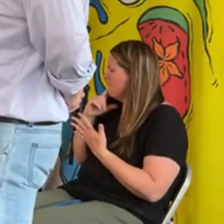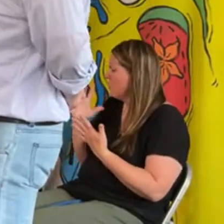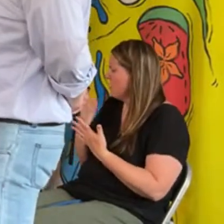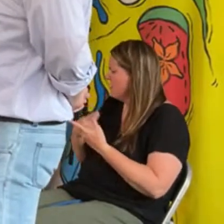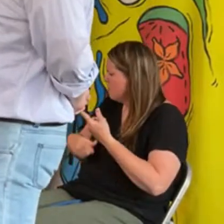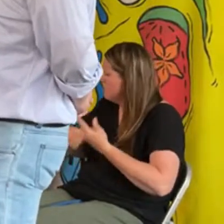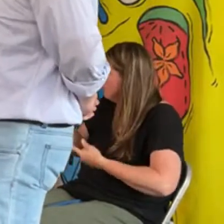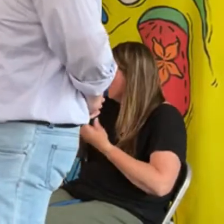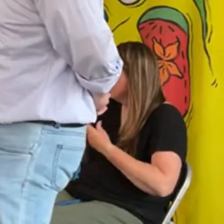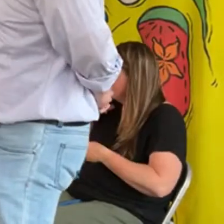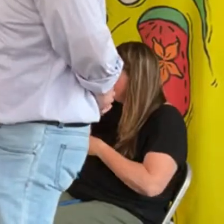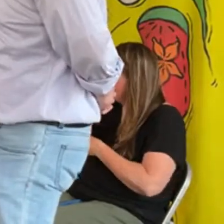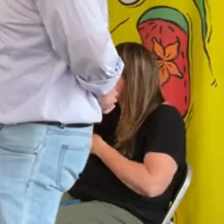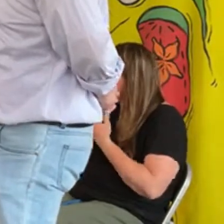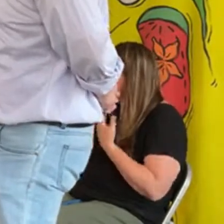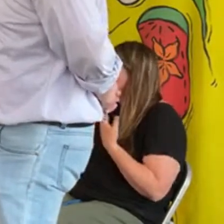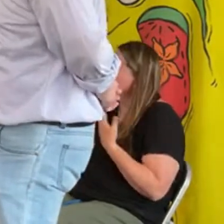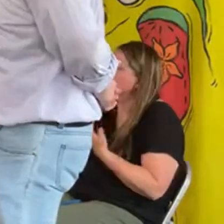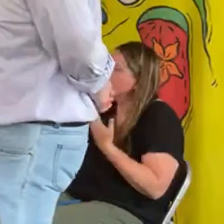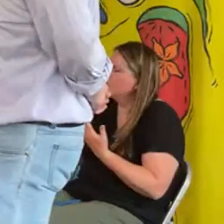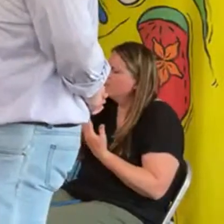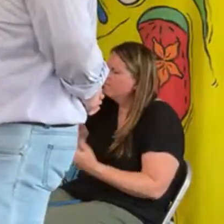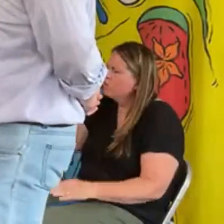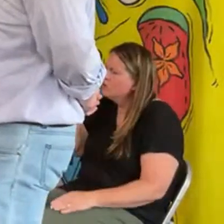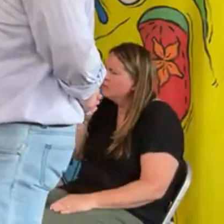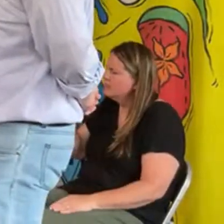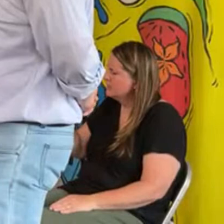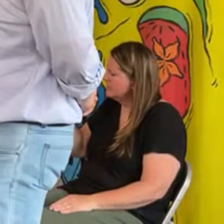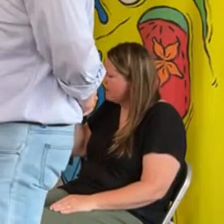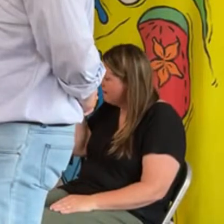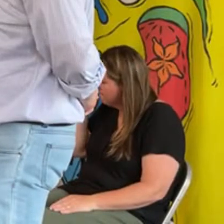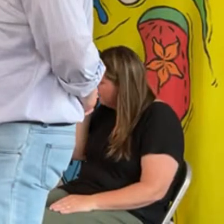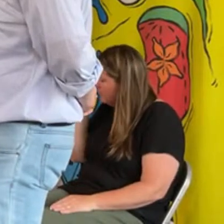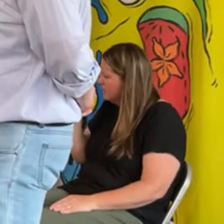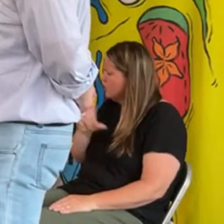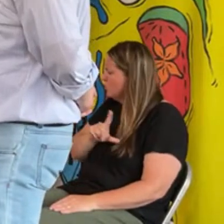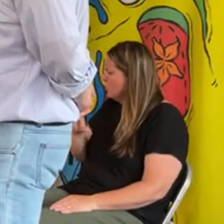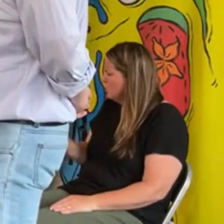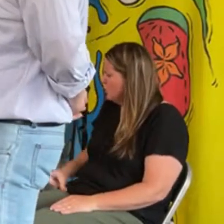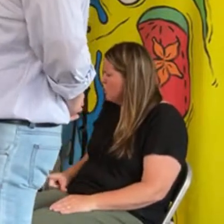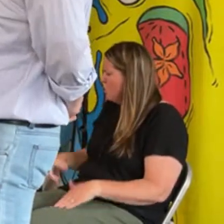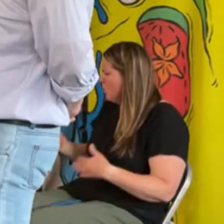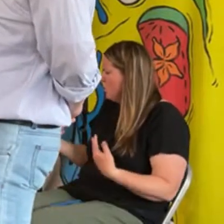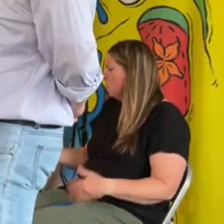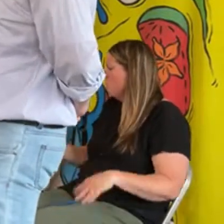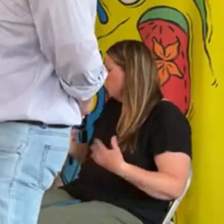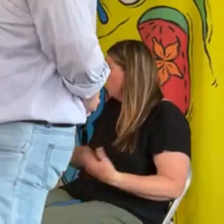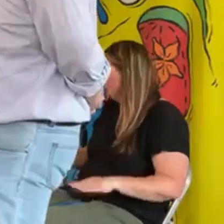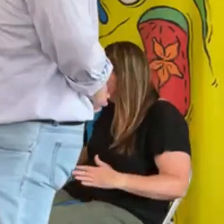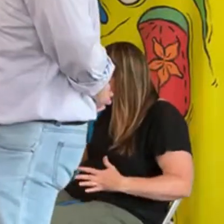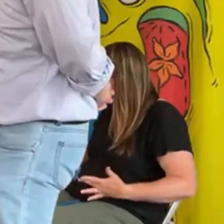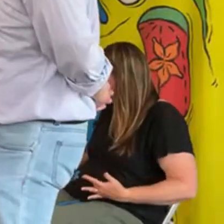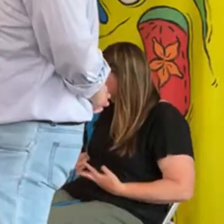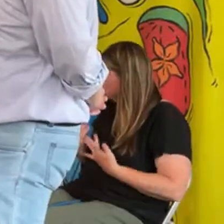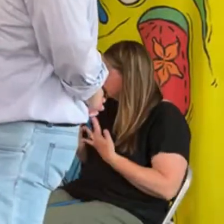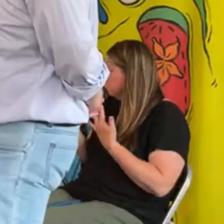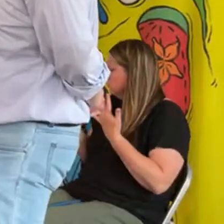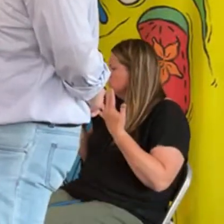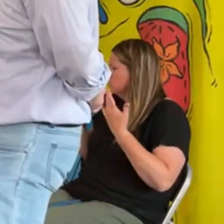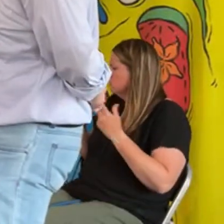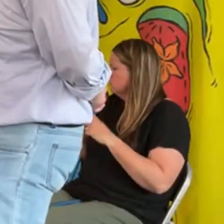and that end. Thank you for deafness, Lord, such fire. From a